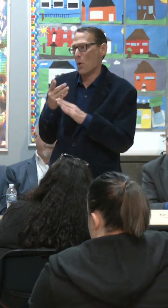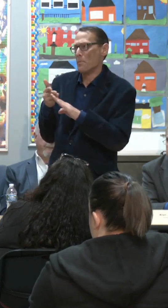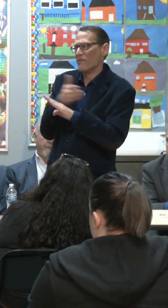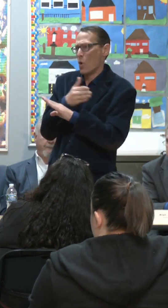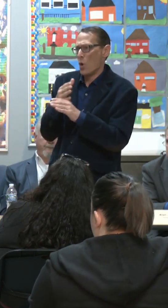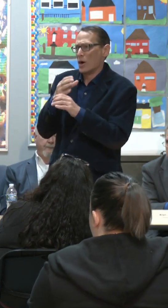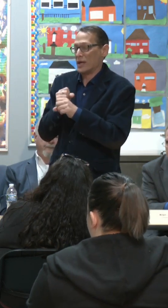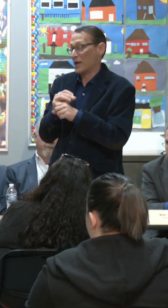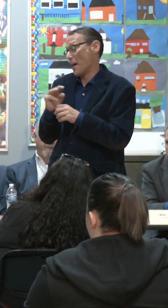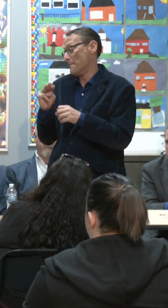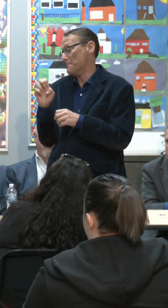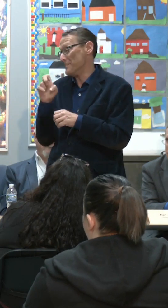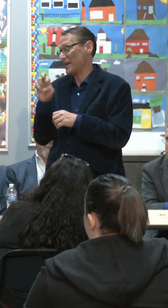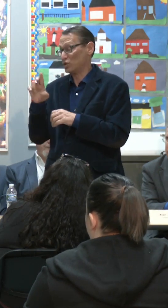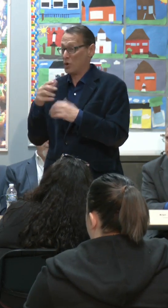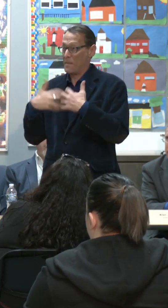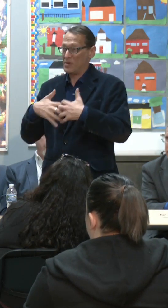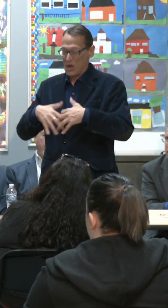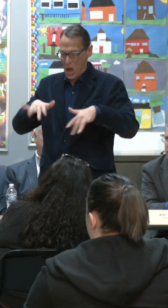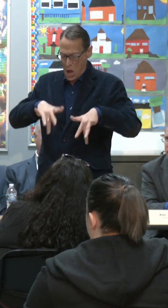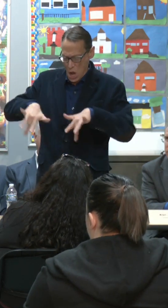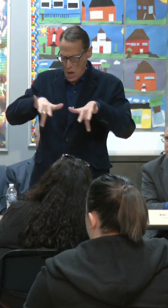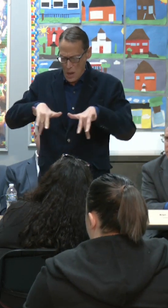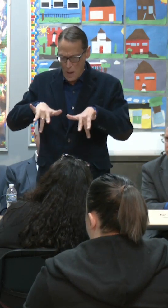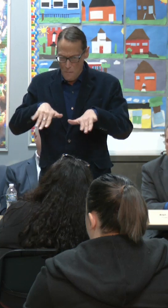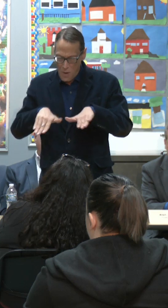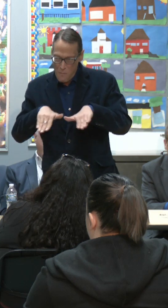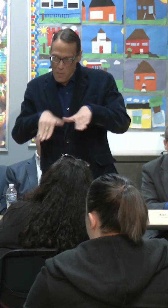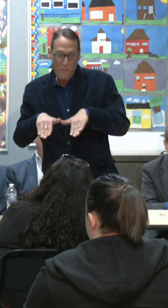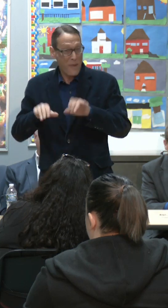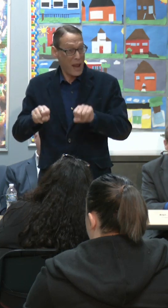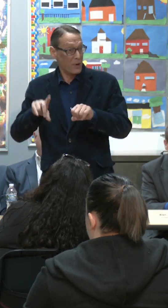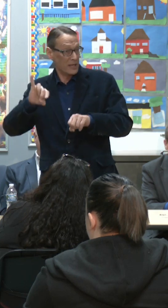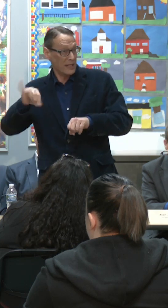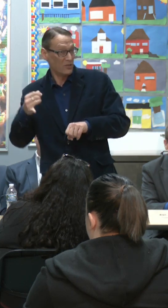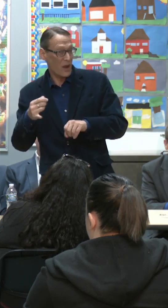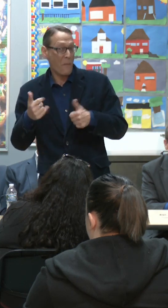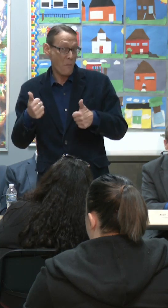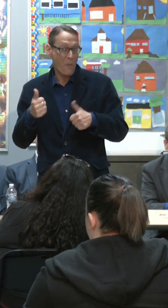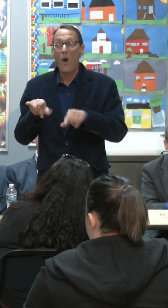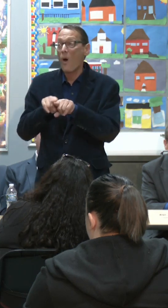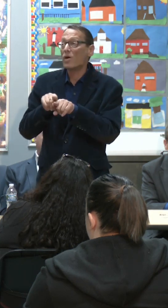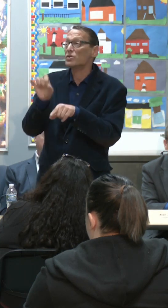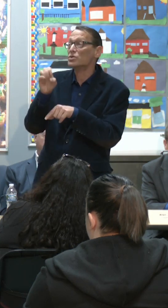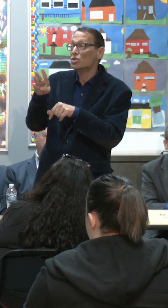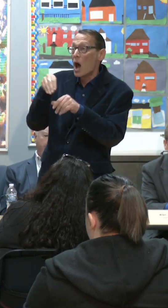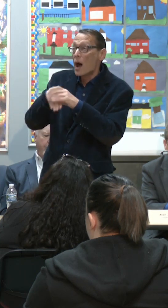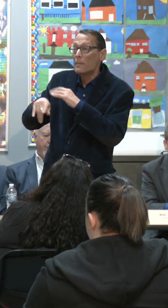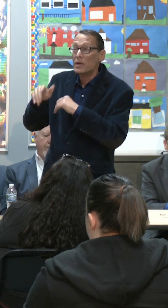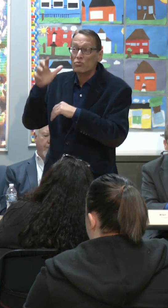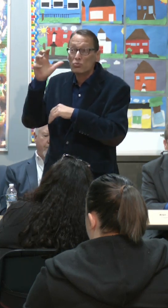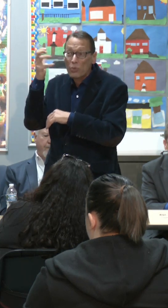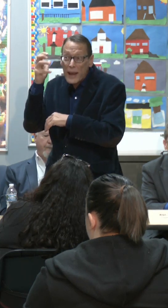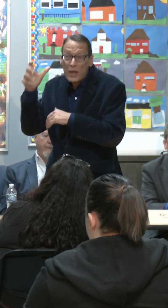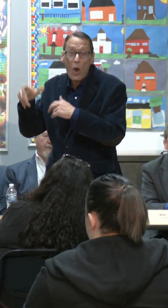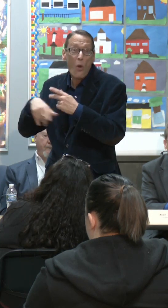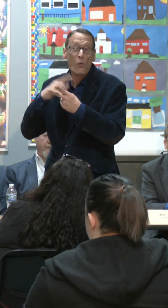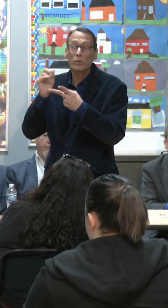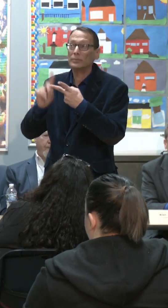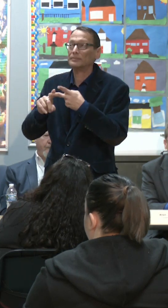and a mixer, and be able to, you know, DJ, but also get a job in radio, get a job,